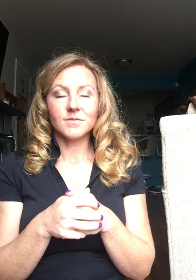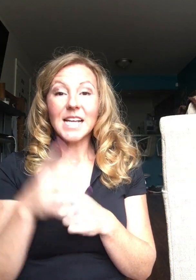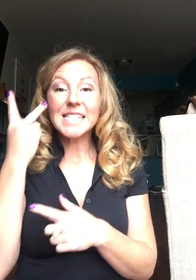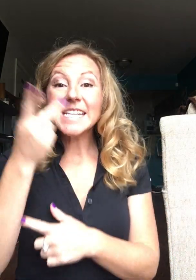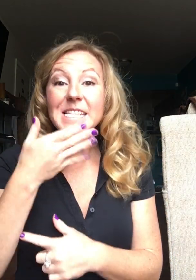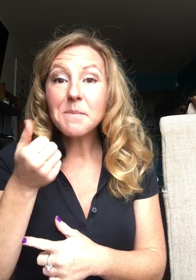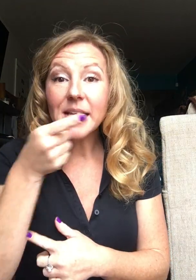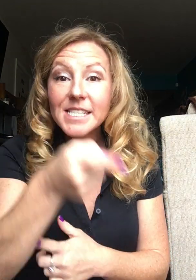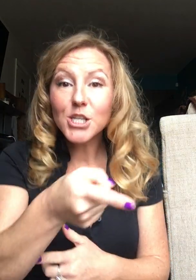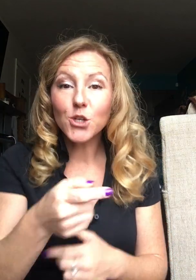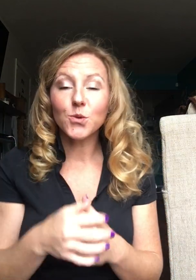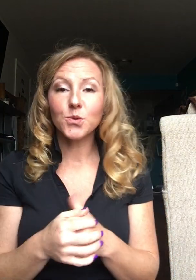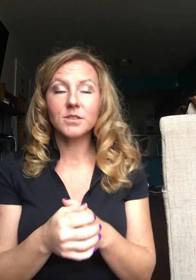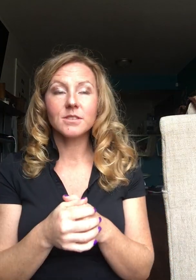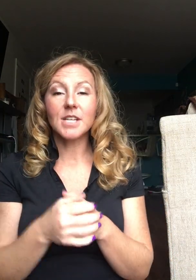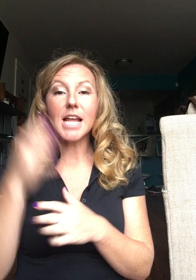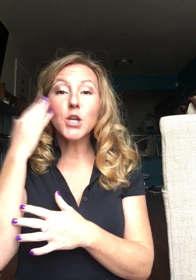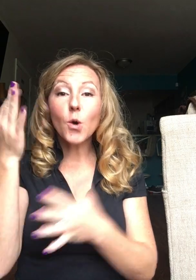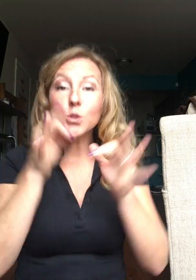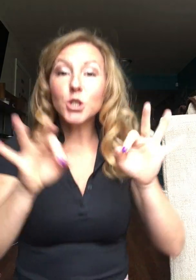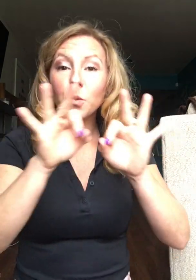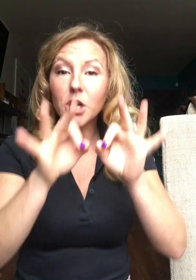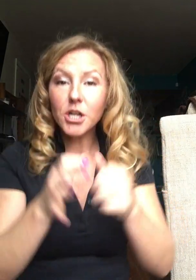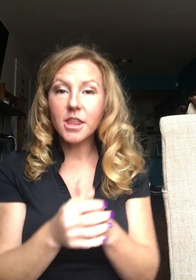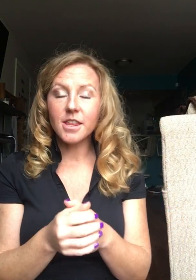and sees the best in you and knows your worth,